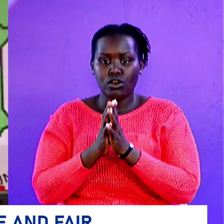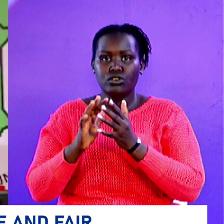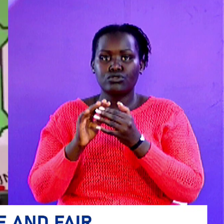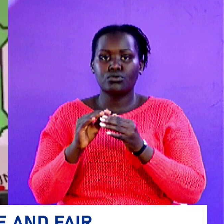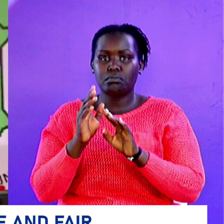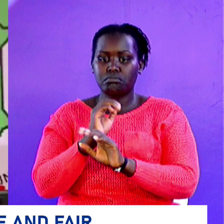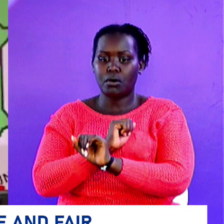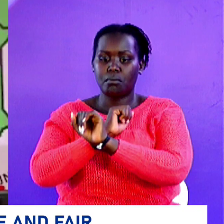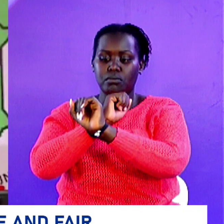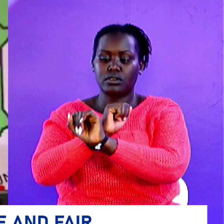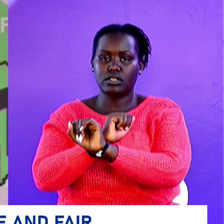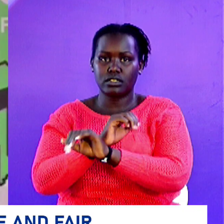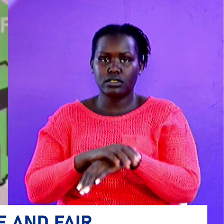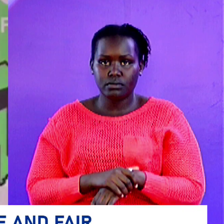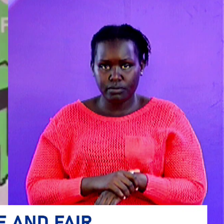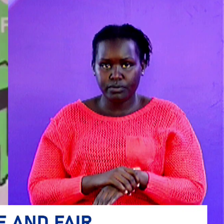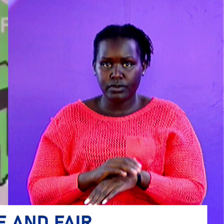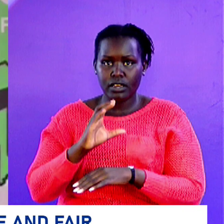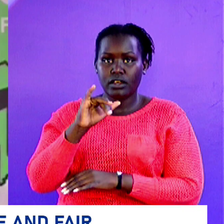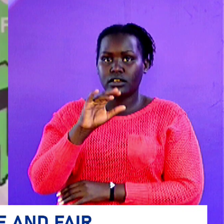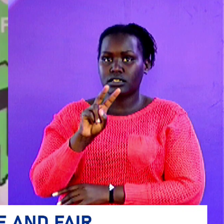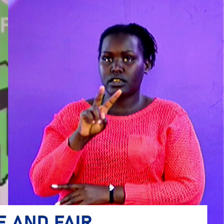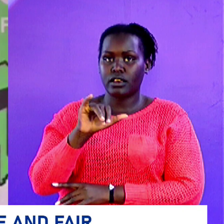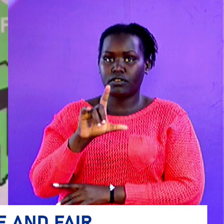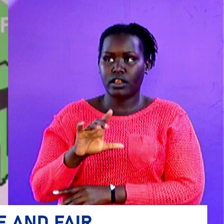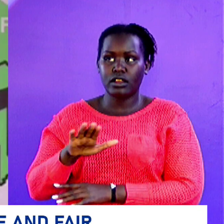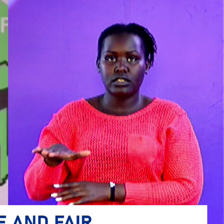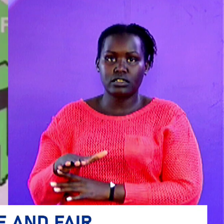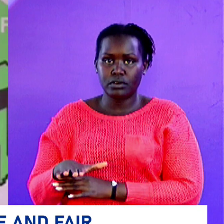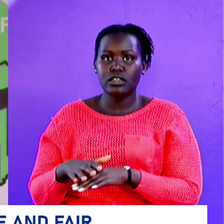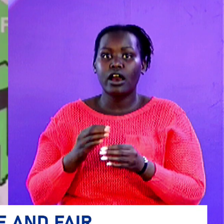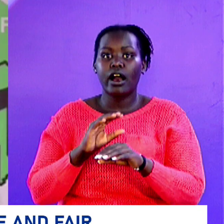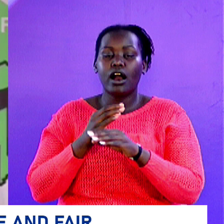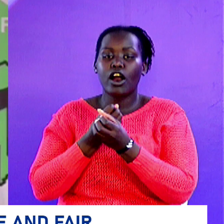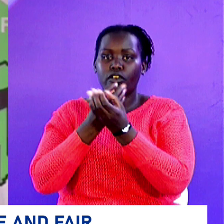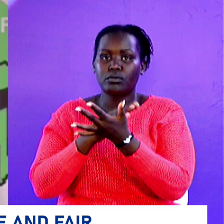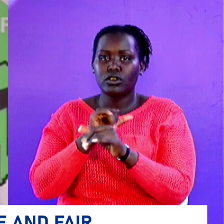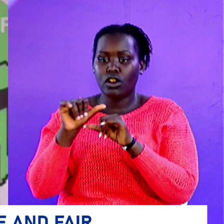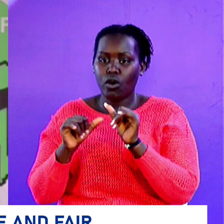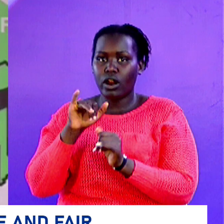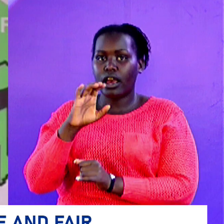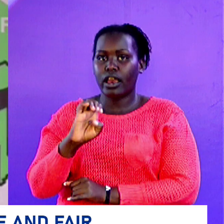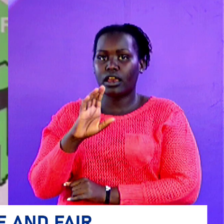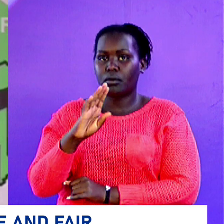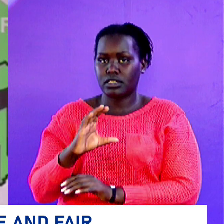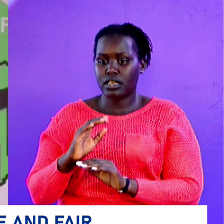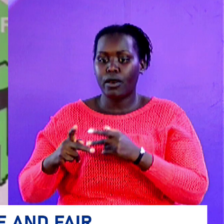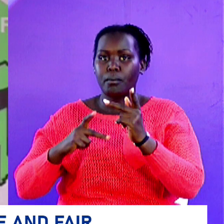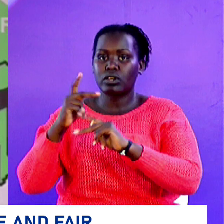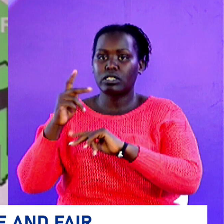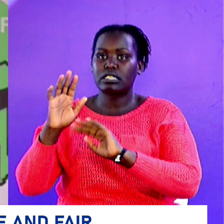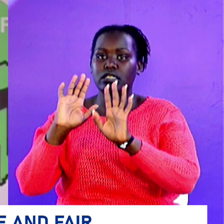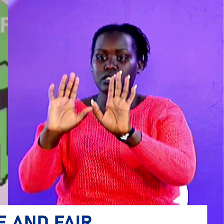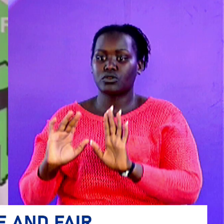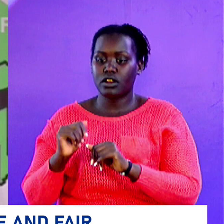civic space. Access to accurate information at every stage of the electoral process is vital for building